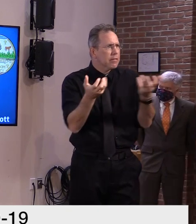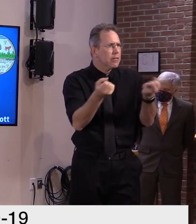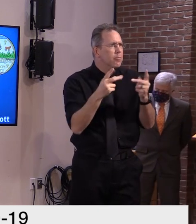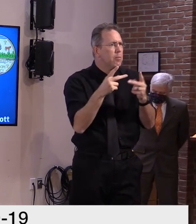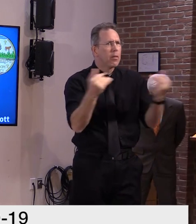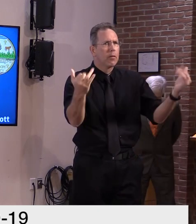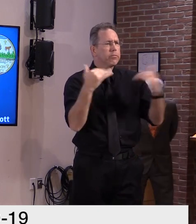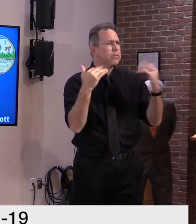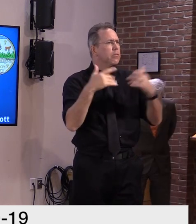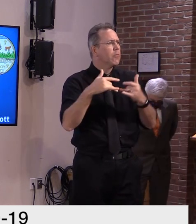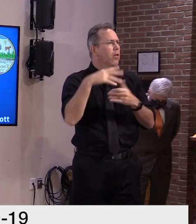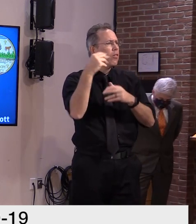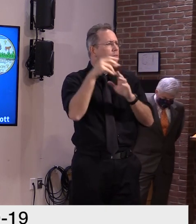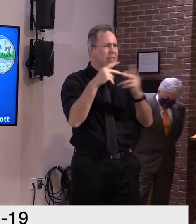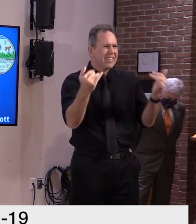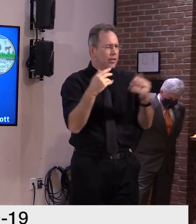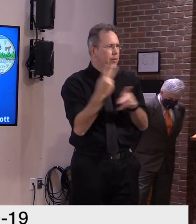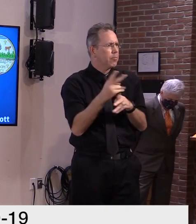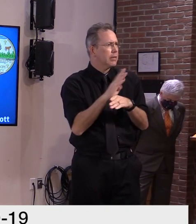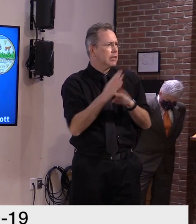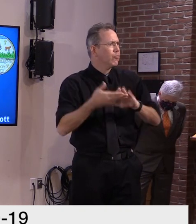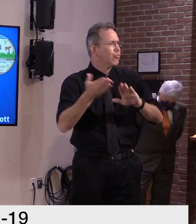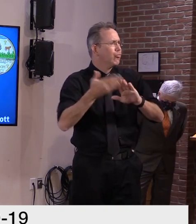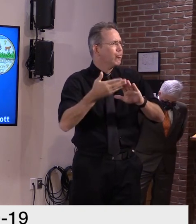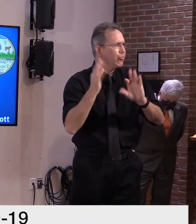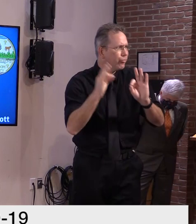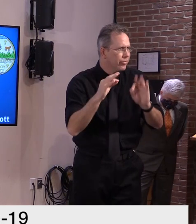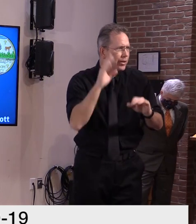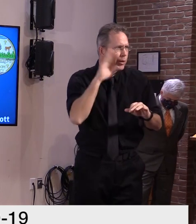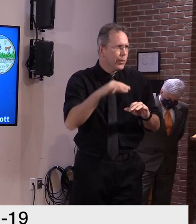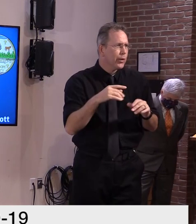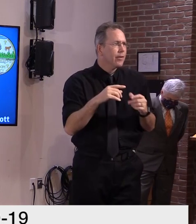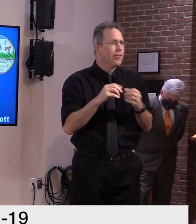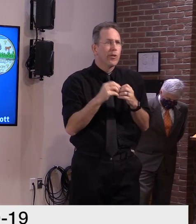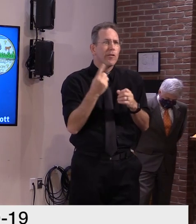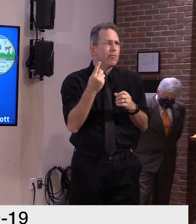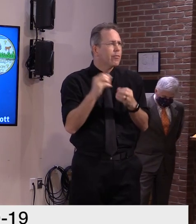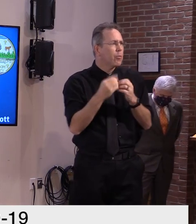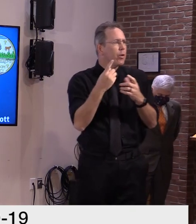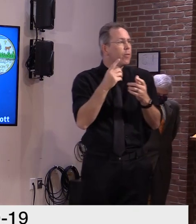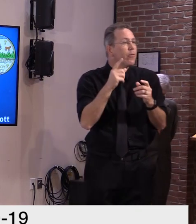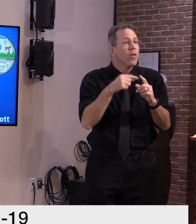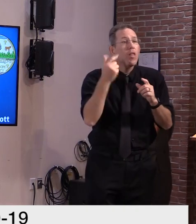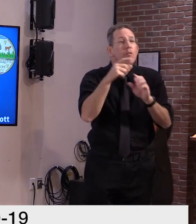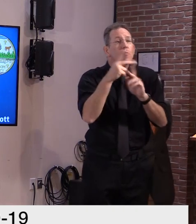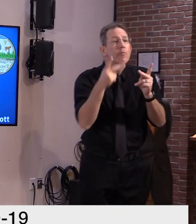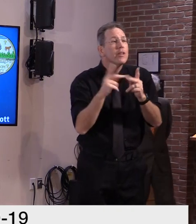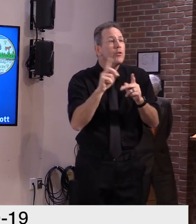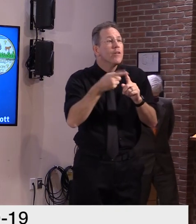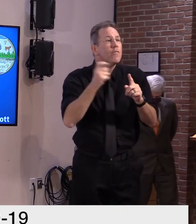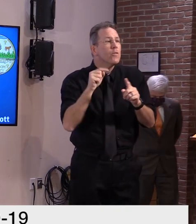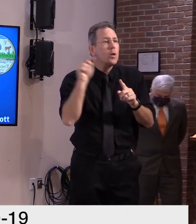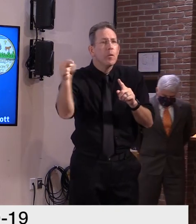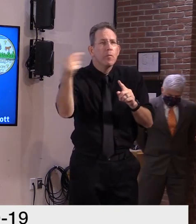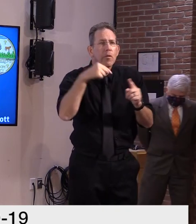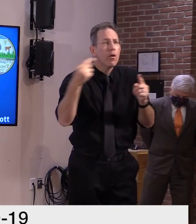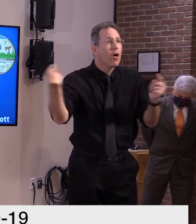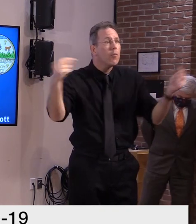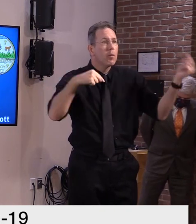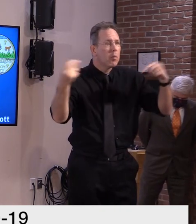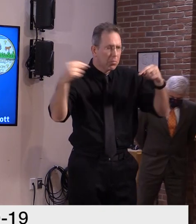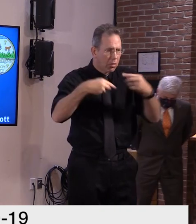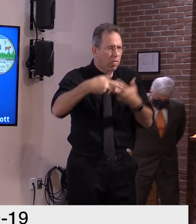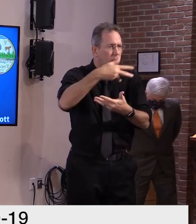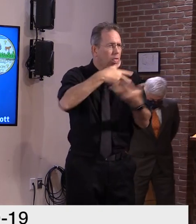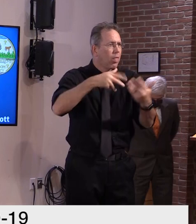where out-of-staters interact with other Vermonters. So it makes sense that these are the places where we put these additional travel